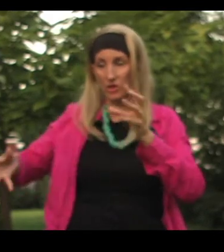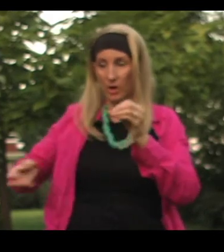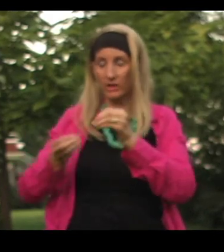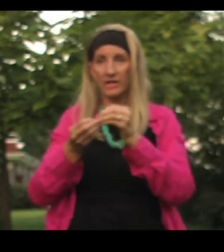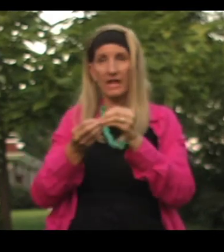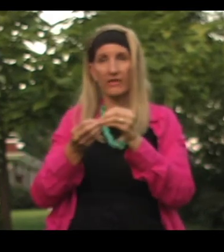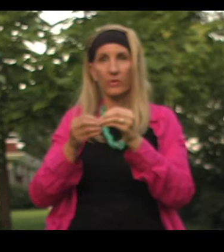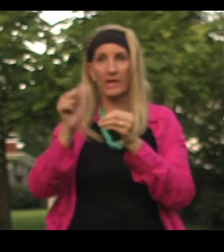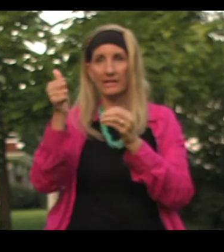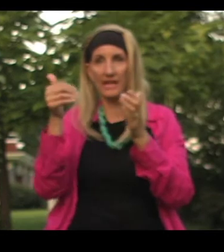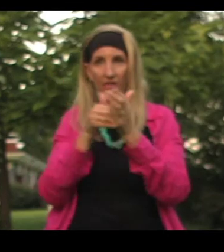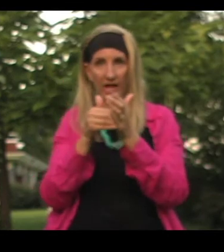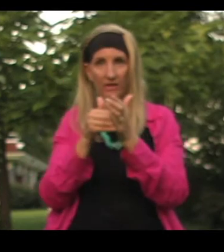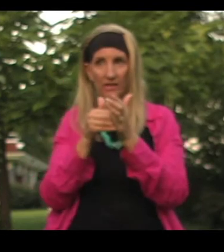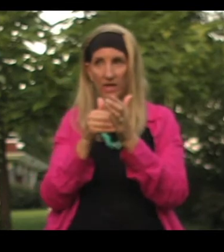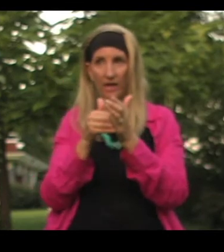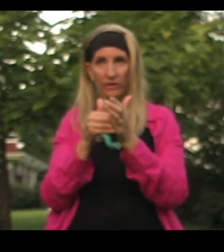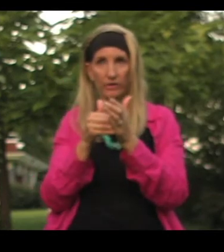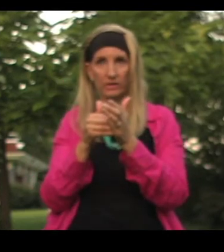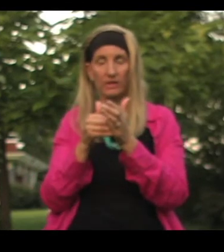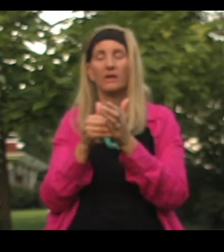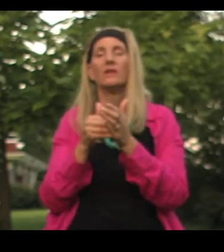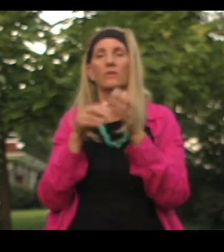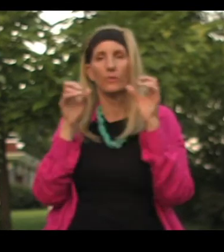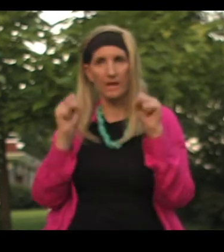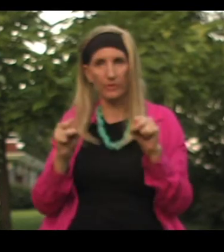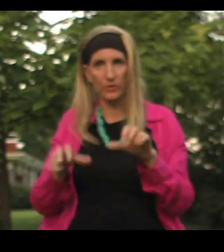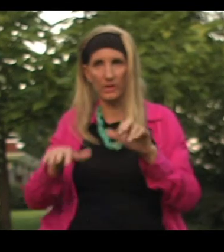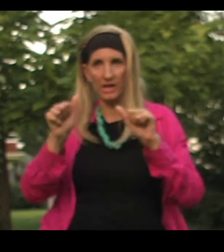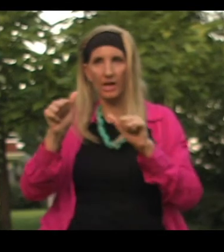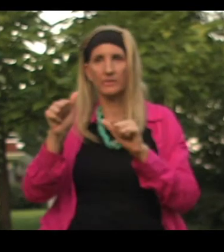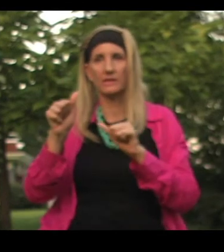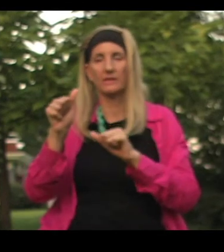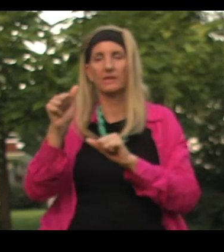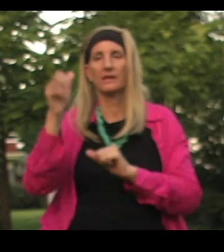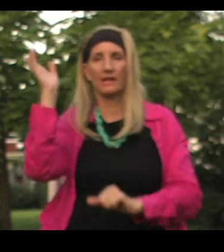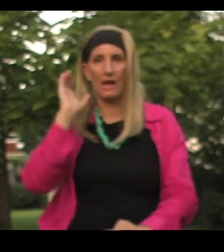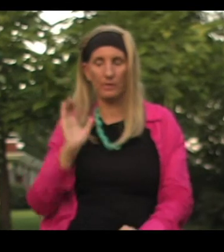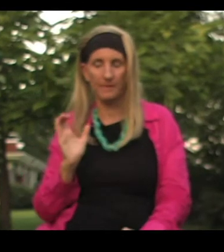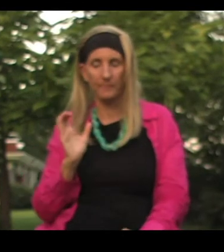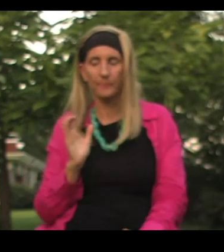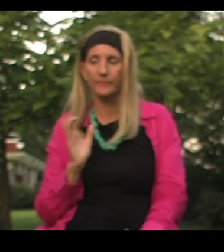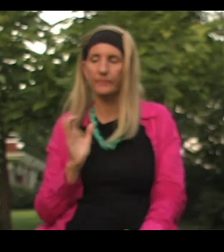that, so altogether we had $10,000 we're able to adopt cloudy.